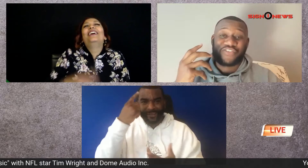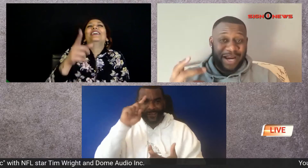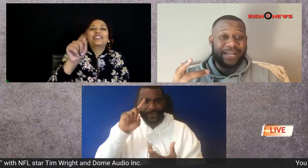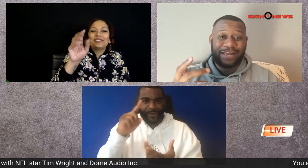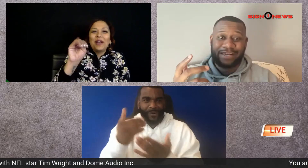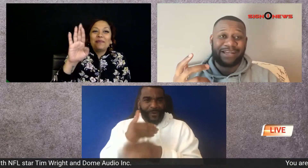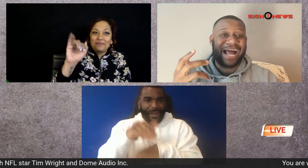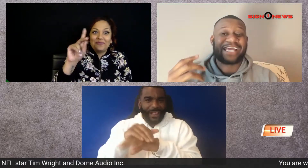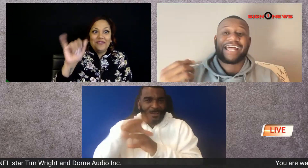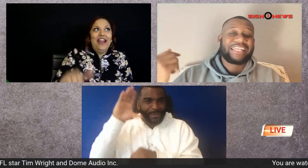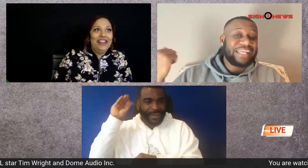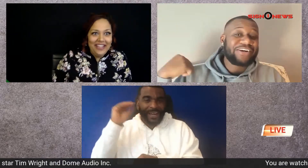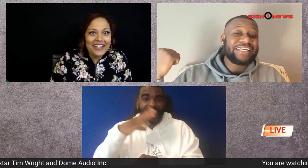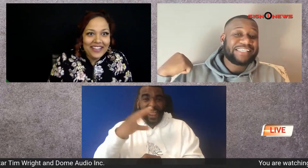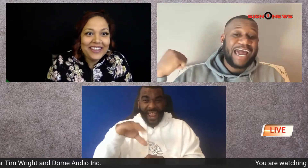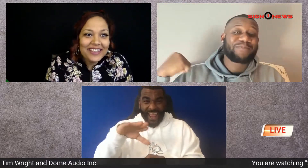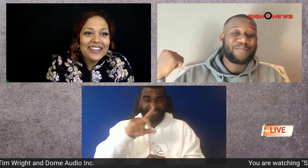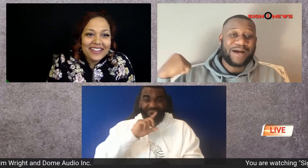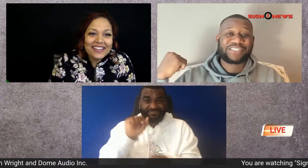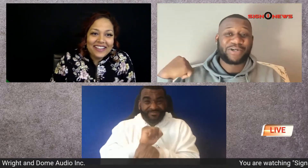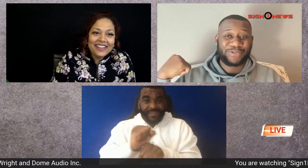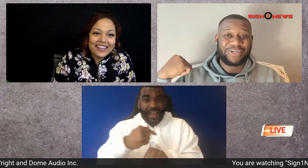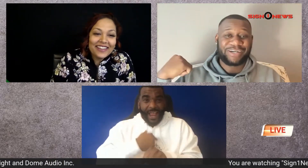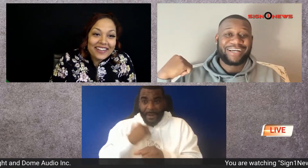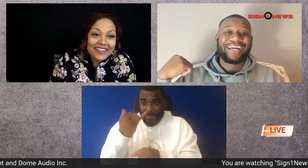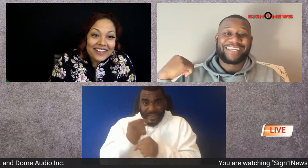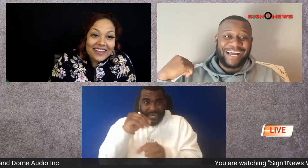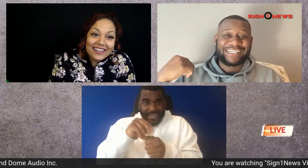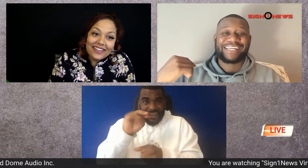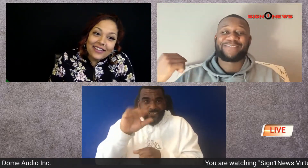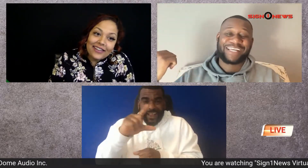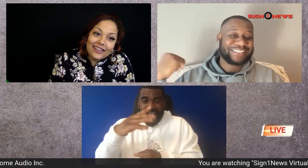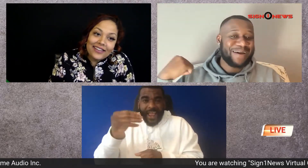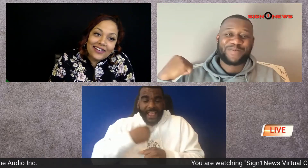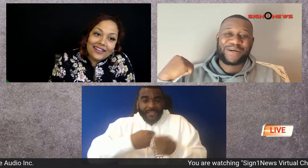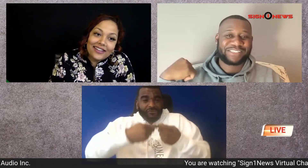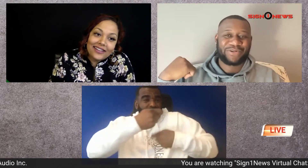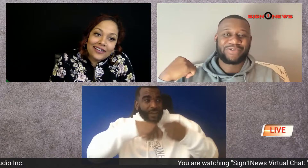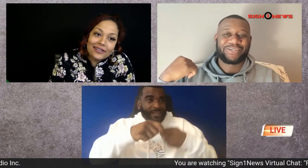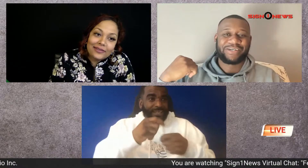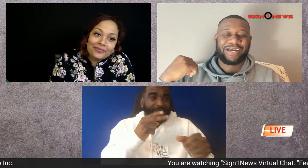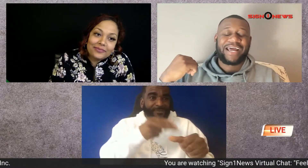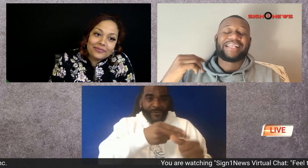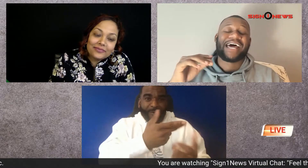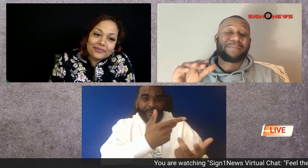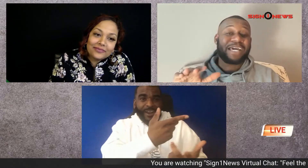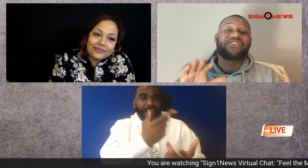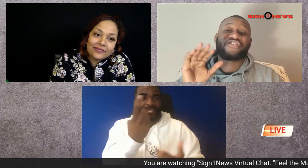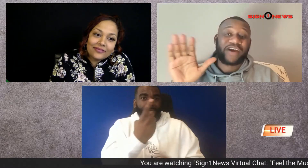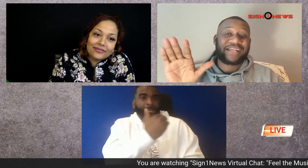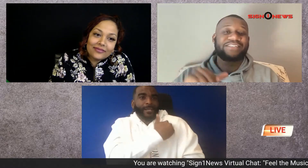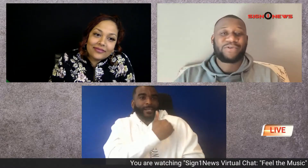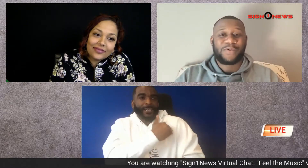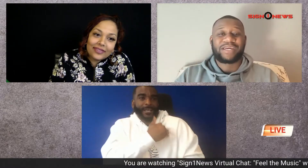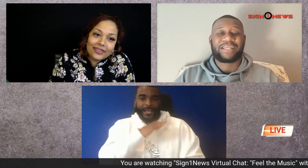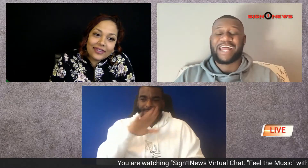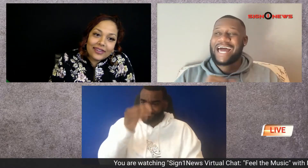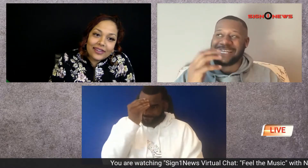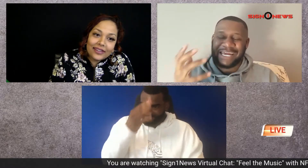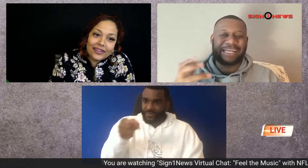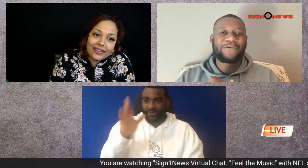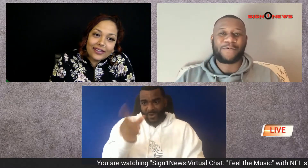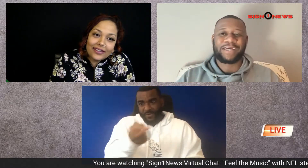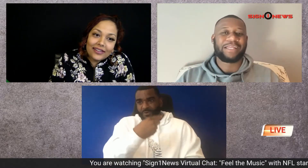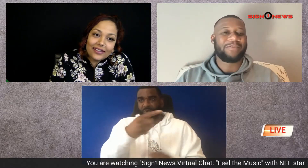get traded. I get literally tapped on my shoulder. Yes, I'll get tapped on my shoulder that I'm getting traded to New England.